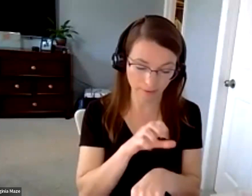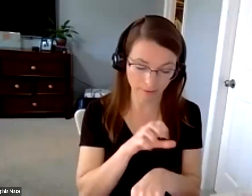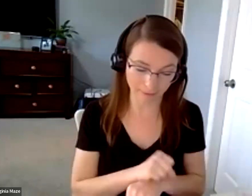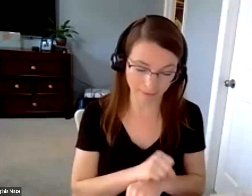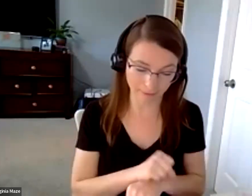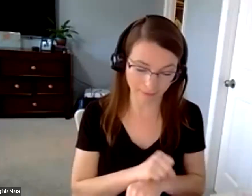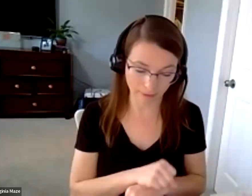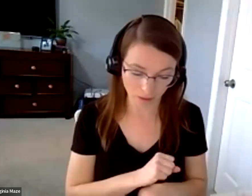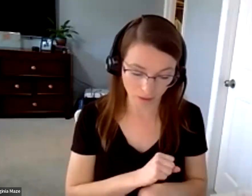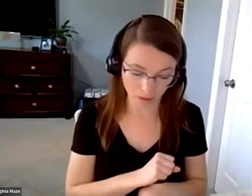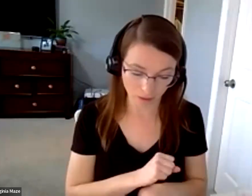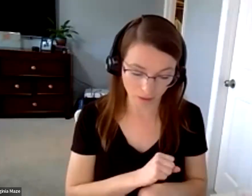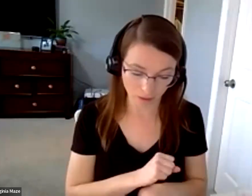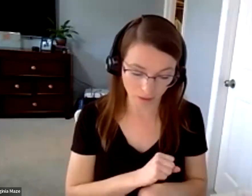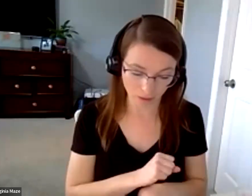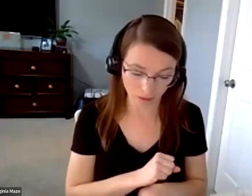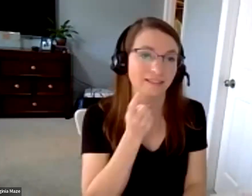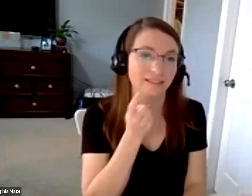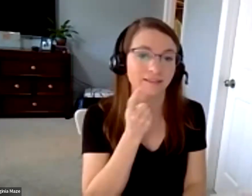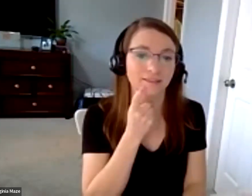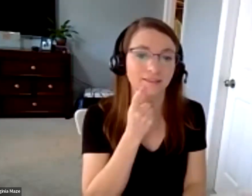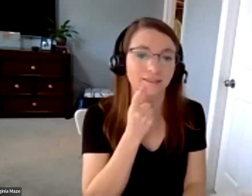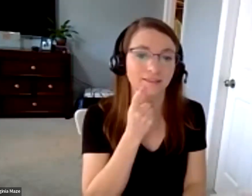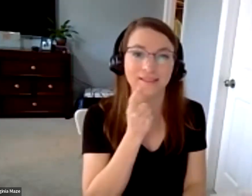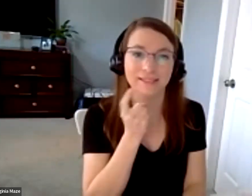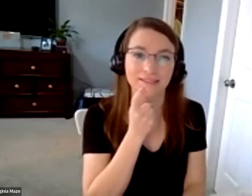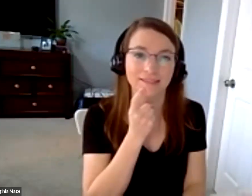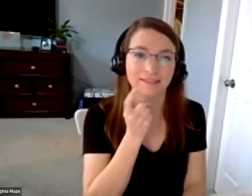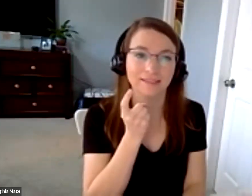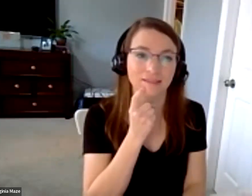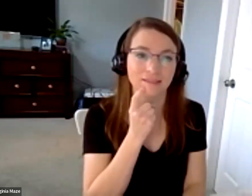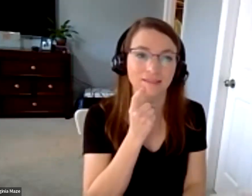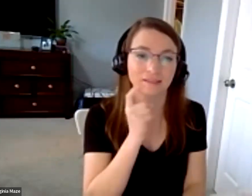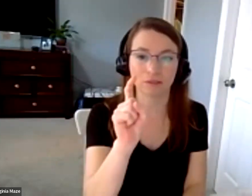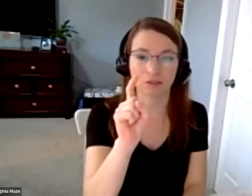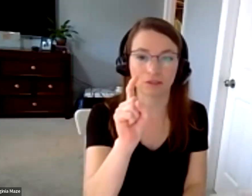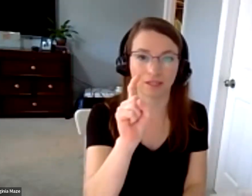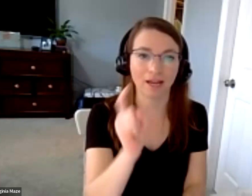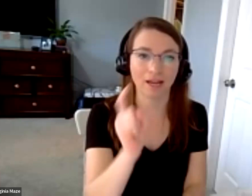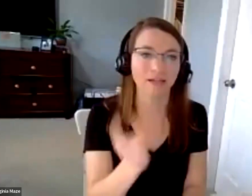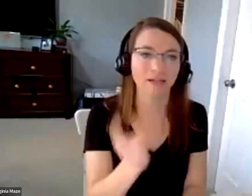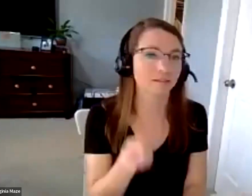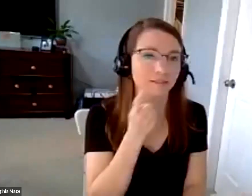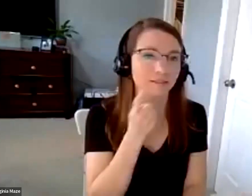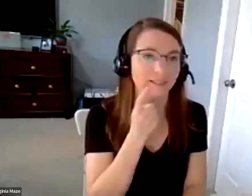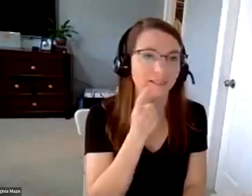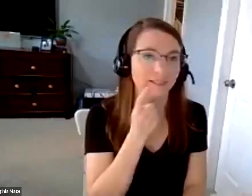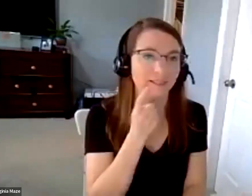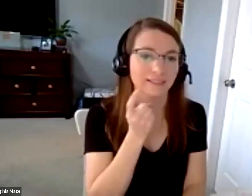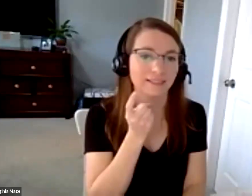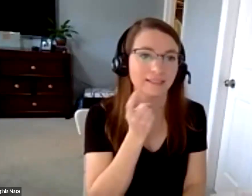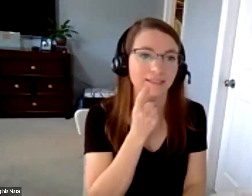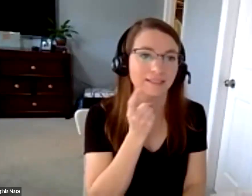Okay. Appointment. All right, dentist. Dentist. So it's just an